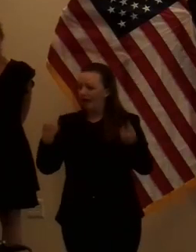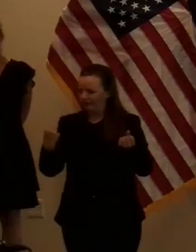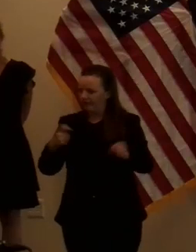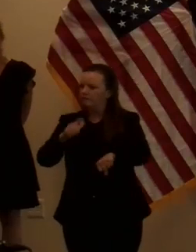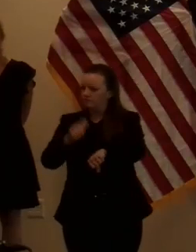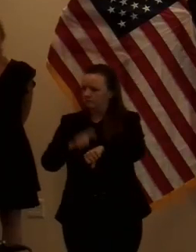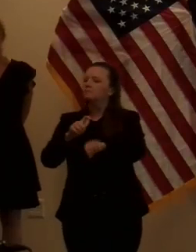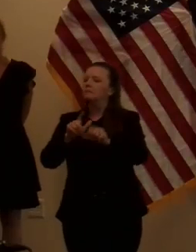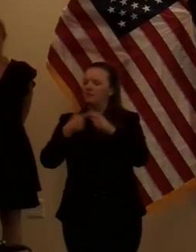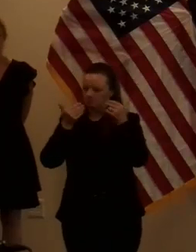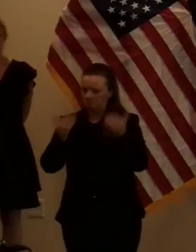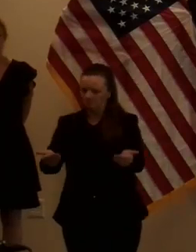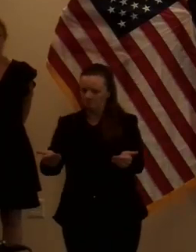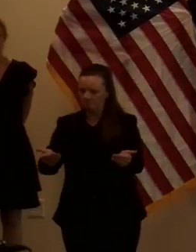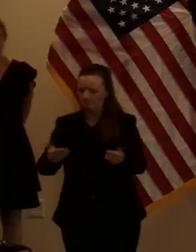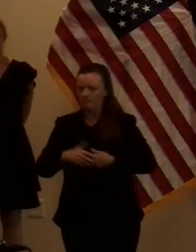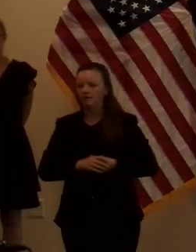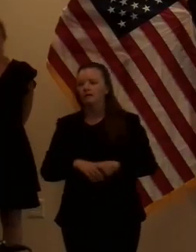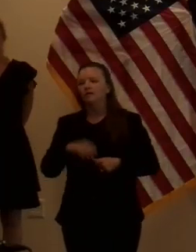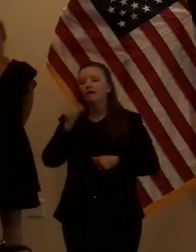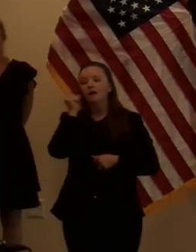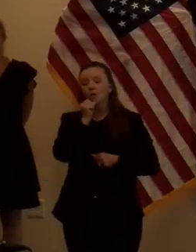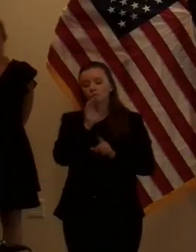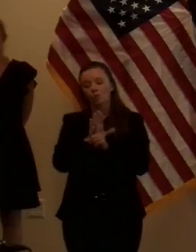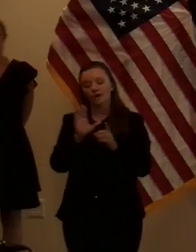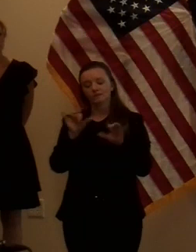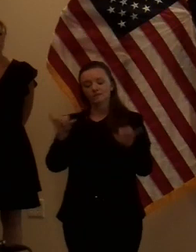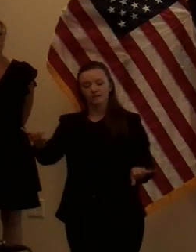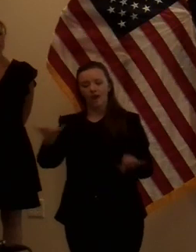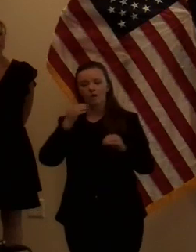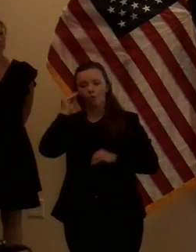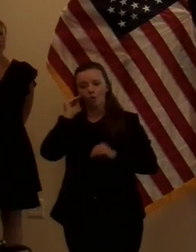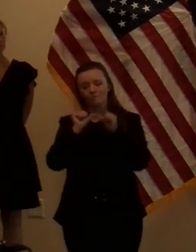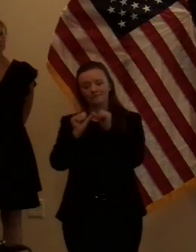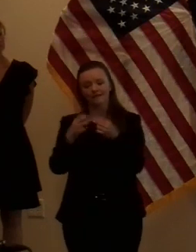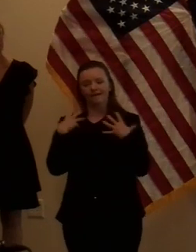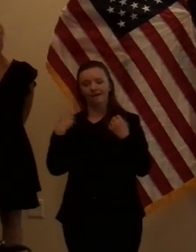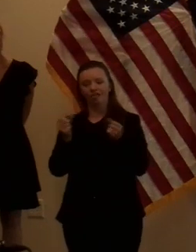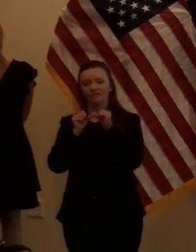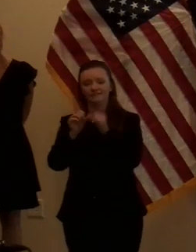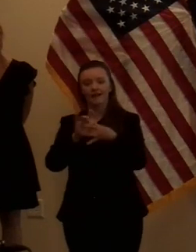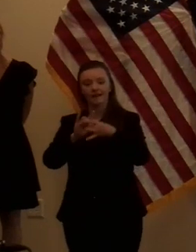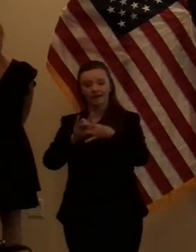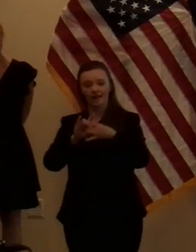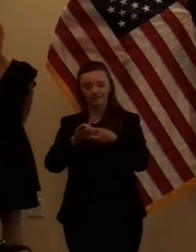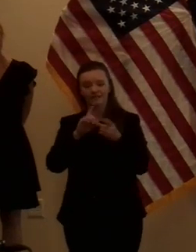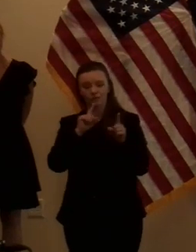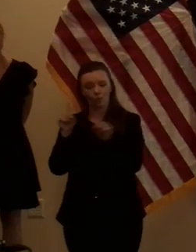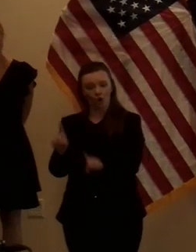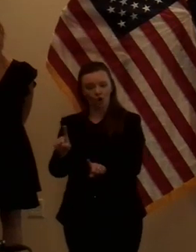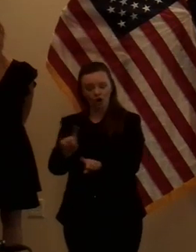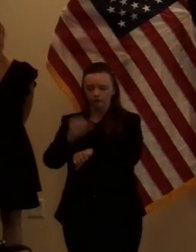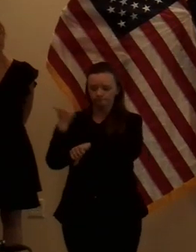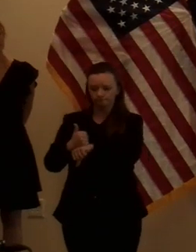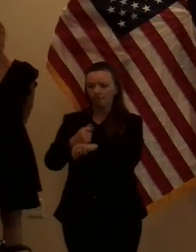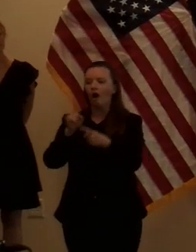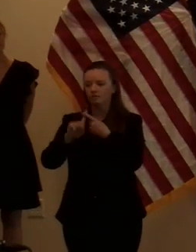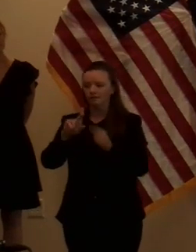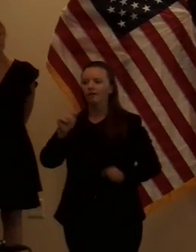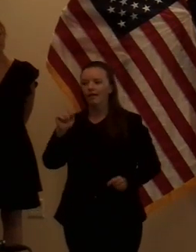so. Arizona's stay home, stay healthy, and stay connected order is in place until April